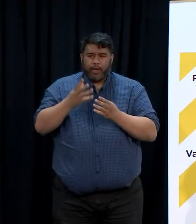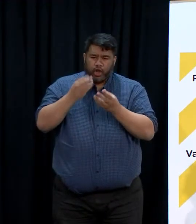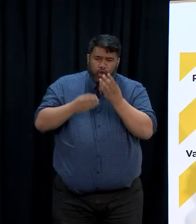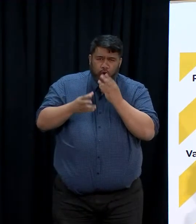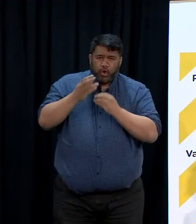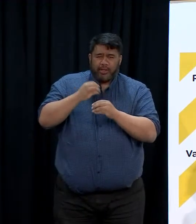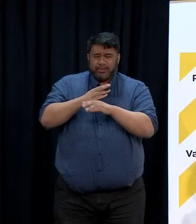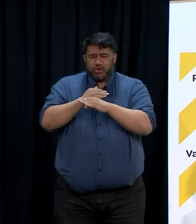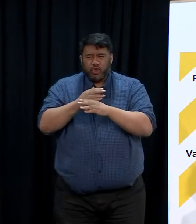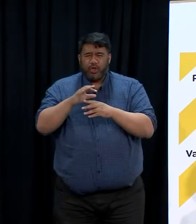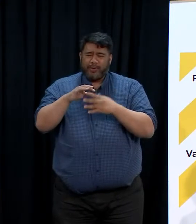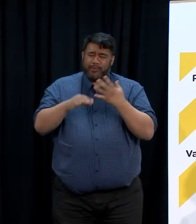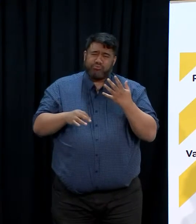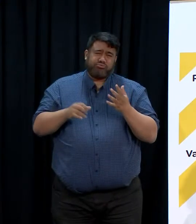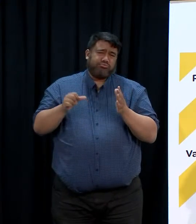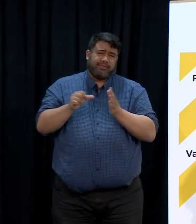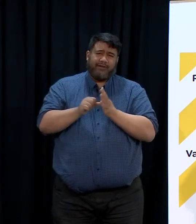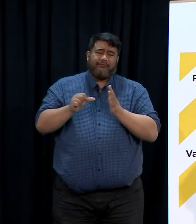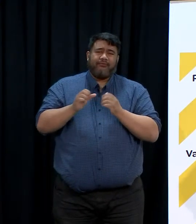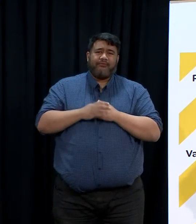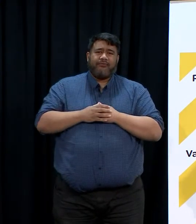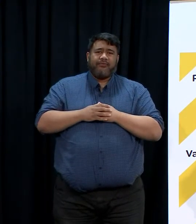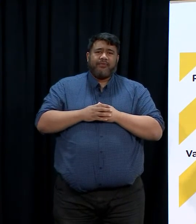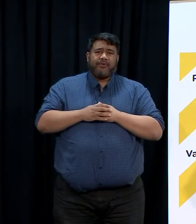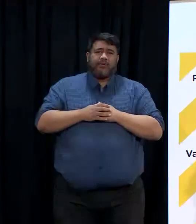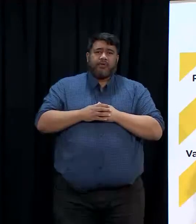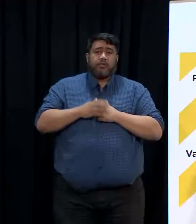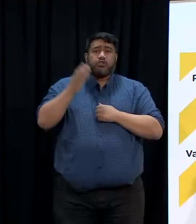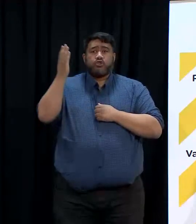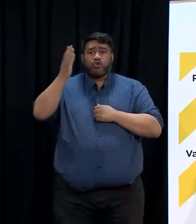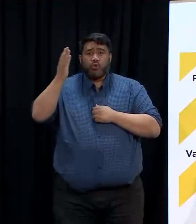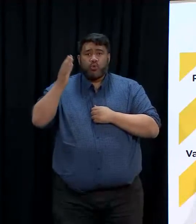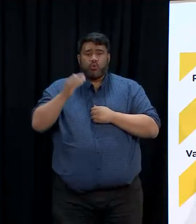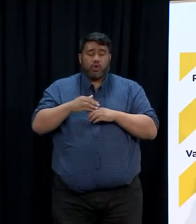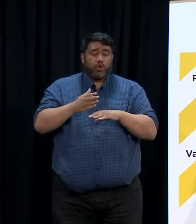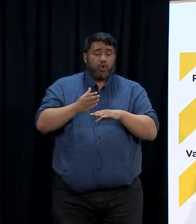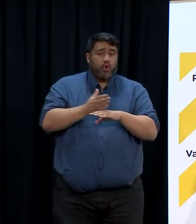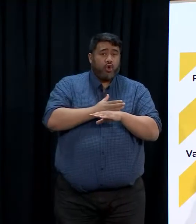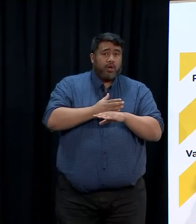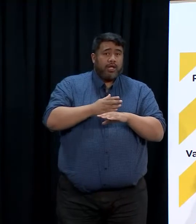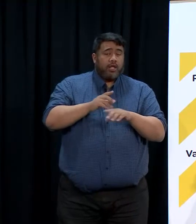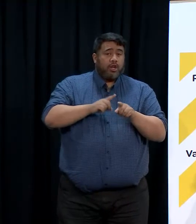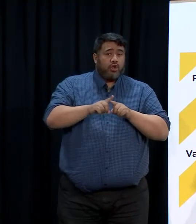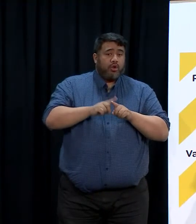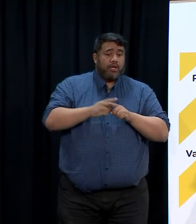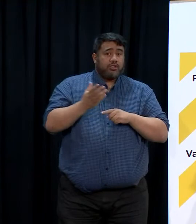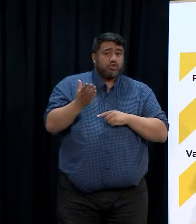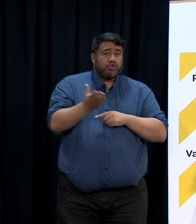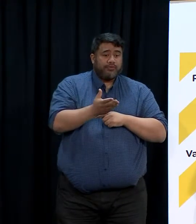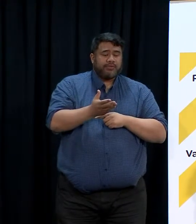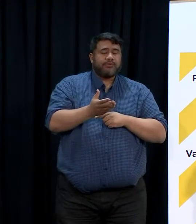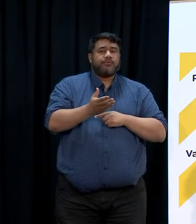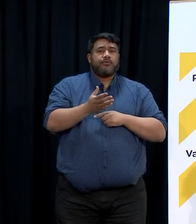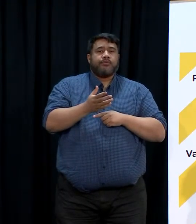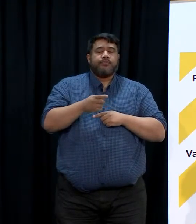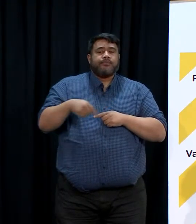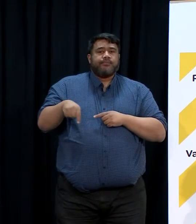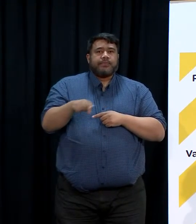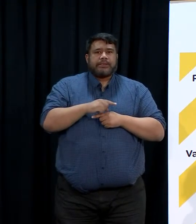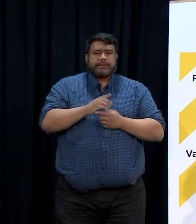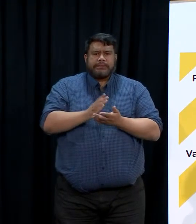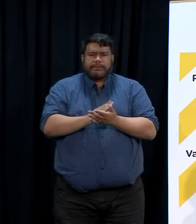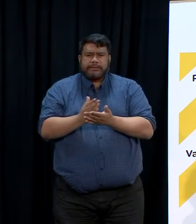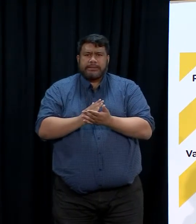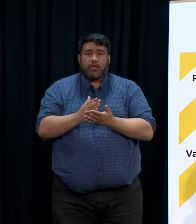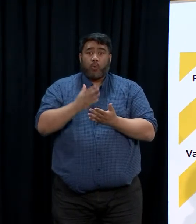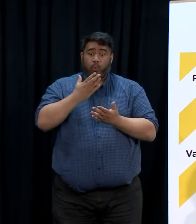the day. The decision on schools and early learning services in alert level 3 areas is a really finely balanced one. We want to get our